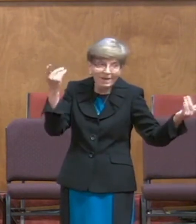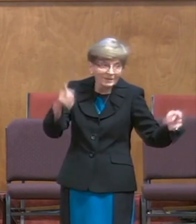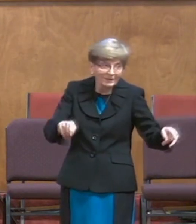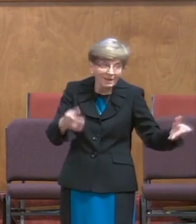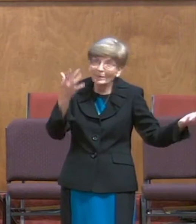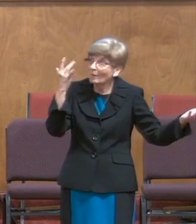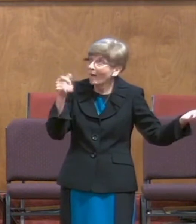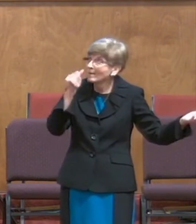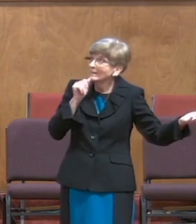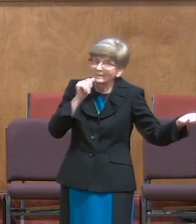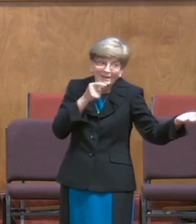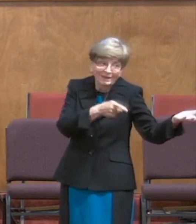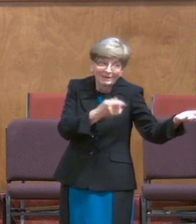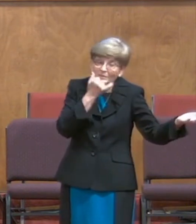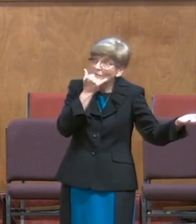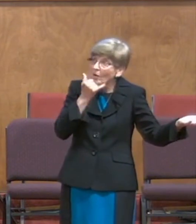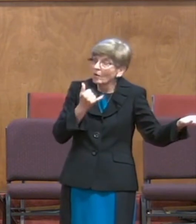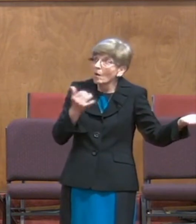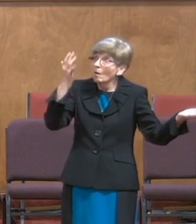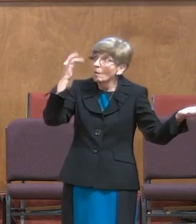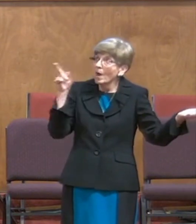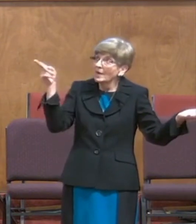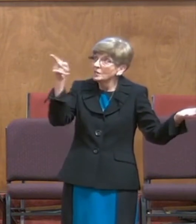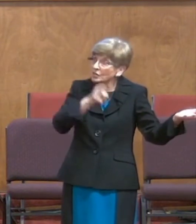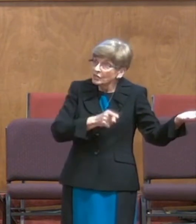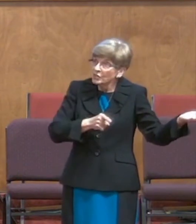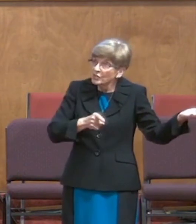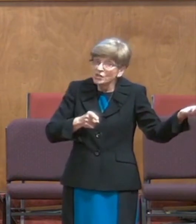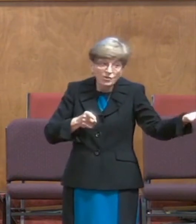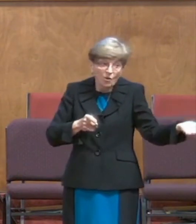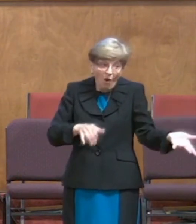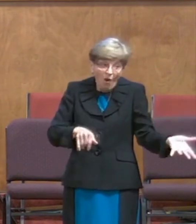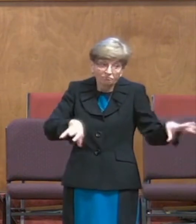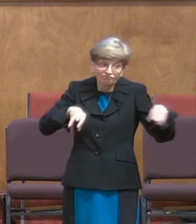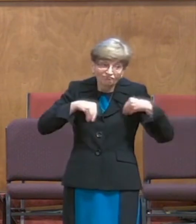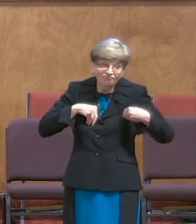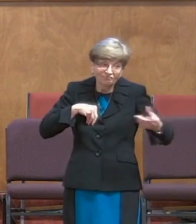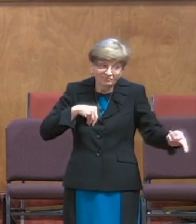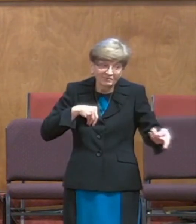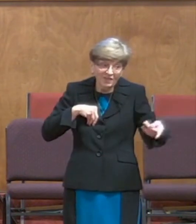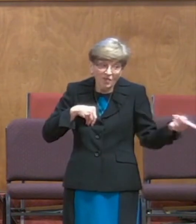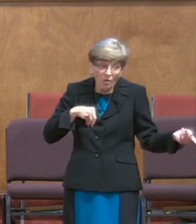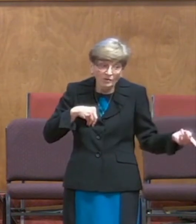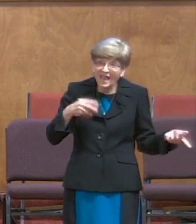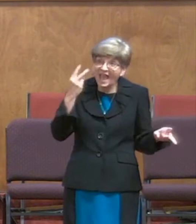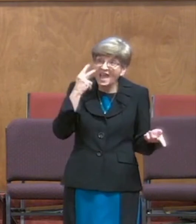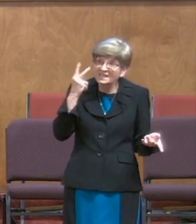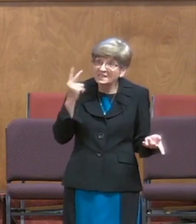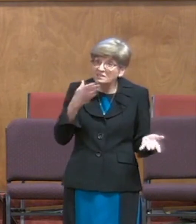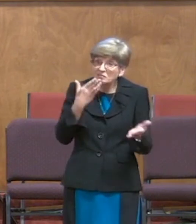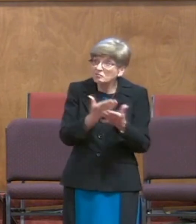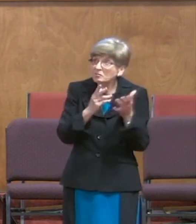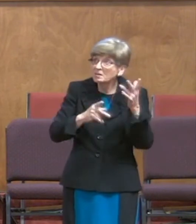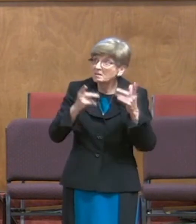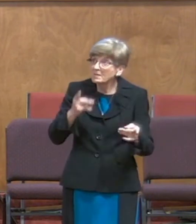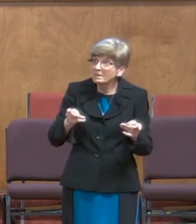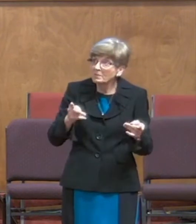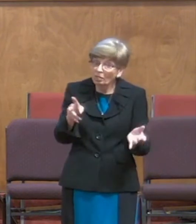Why do you tolerate wrong? Why are you silent while the wicked swallow up those more righteous than